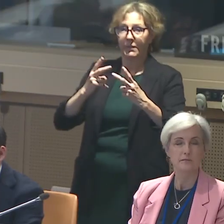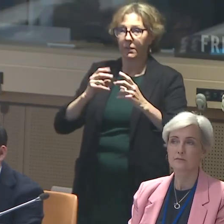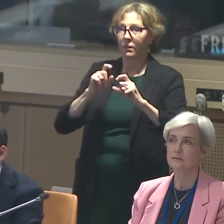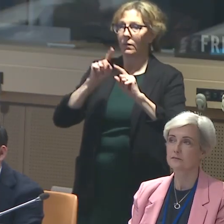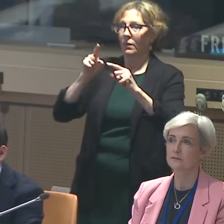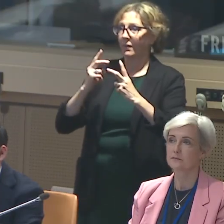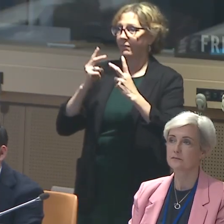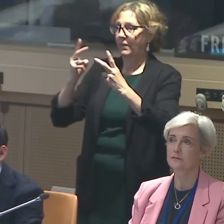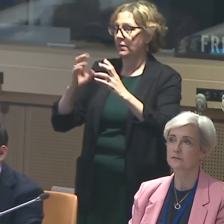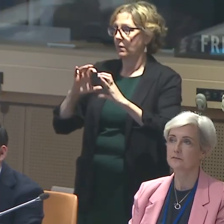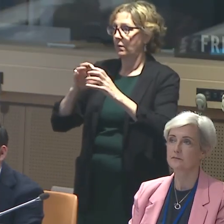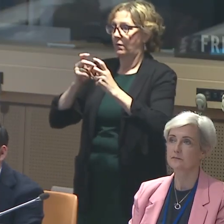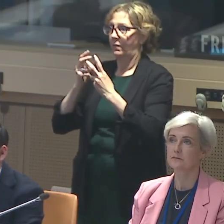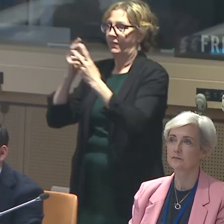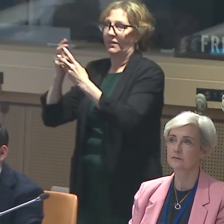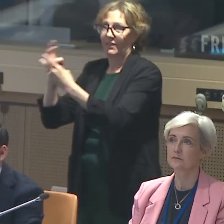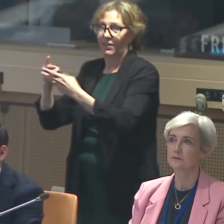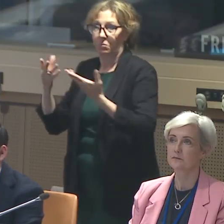really about